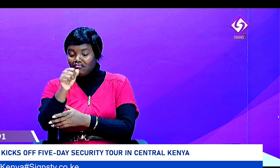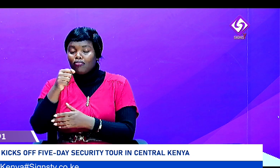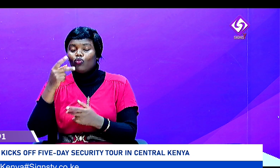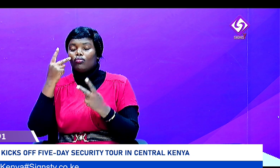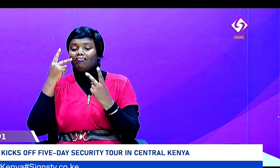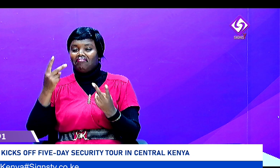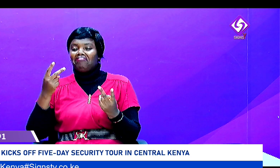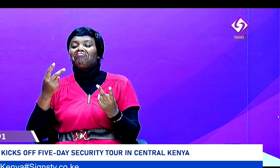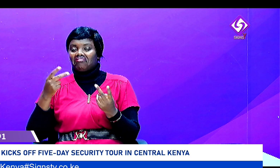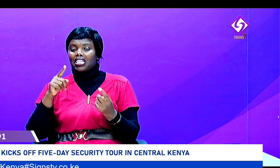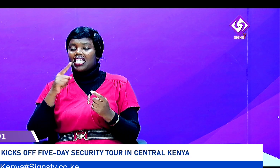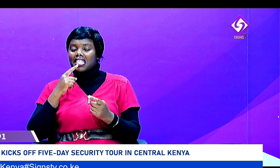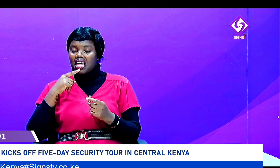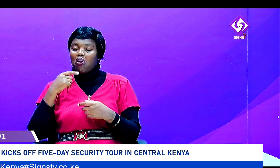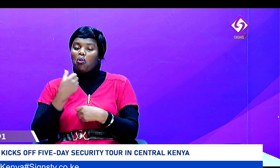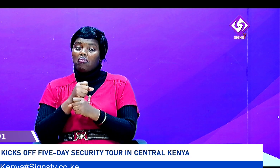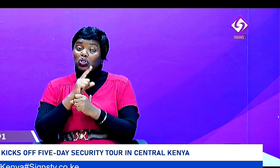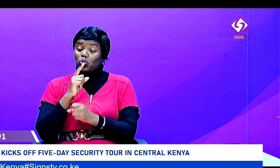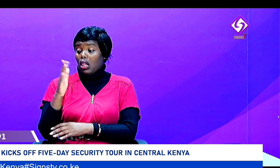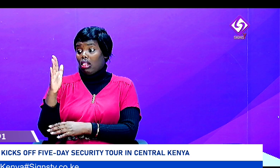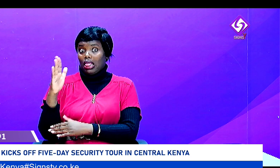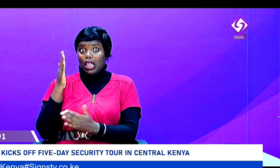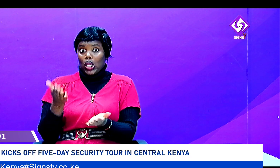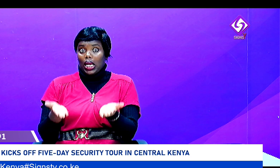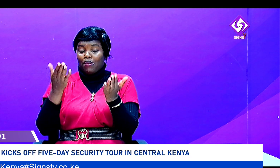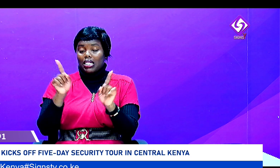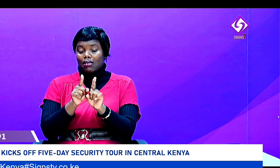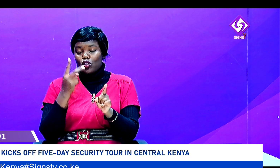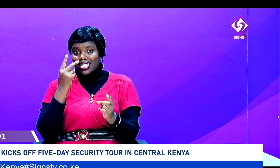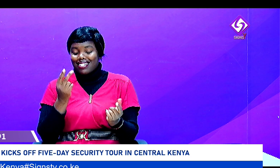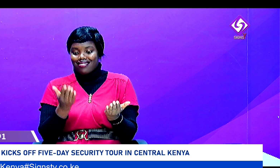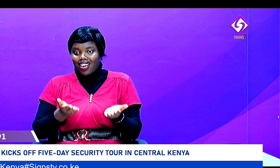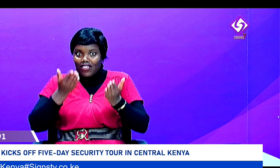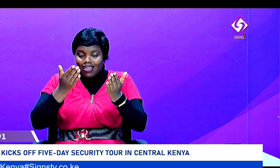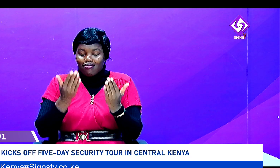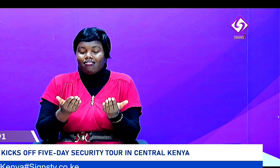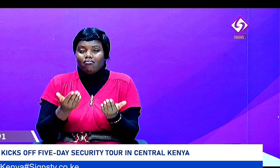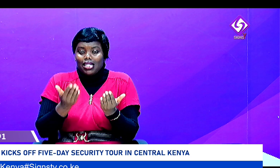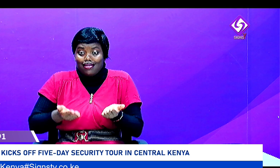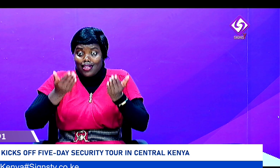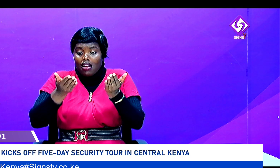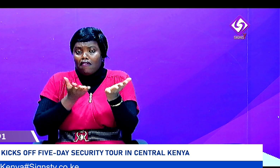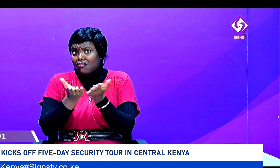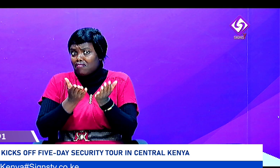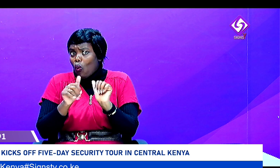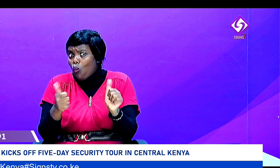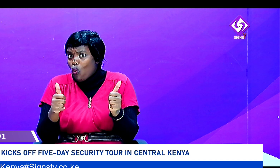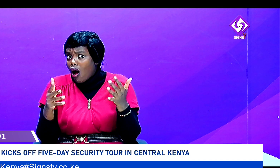We've seen the tour. He'll make sure the security is improved and service delivery